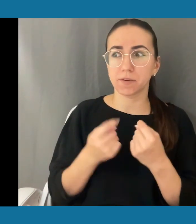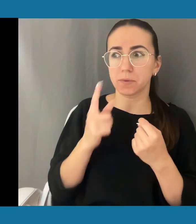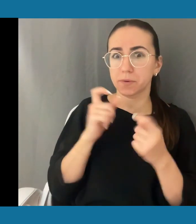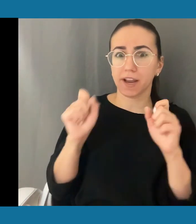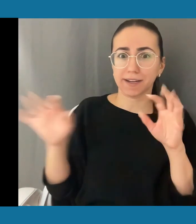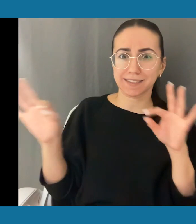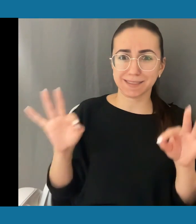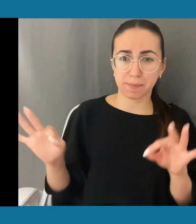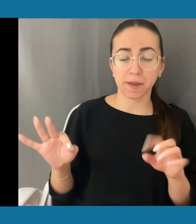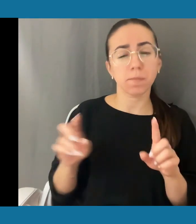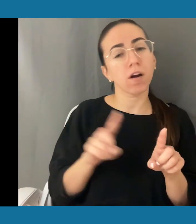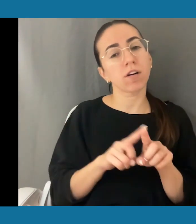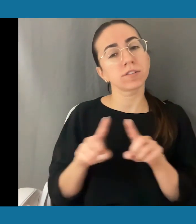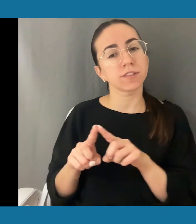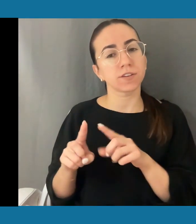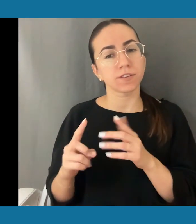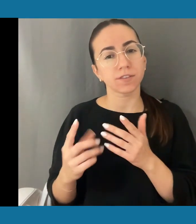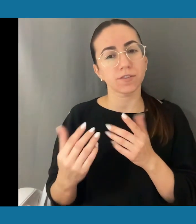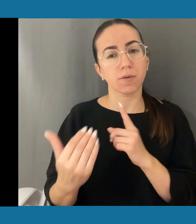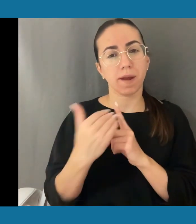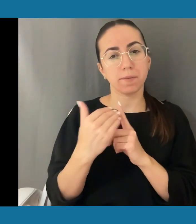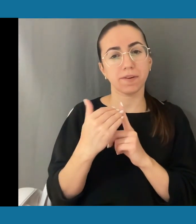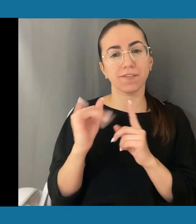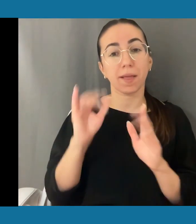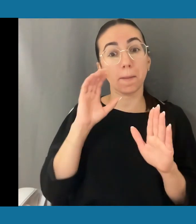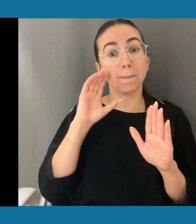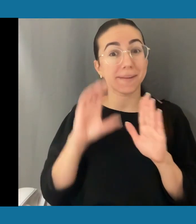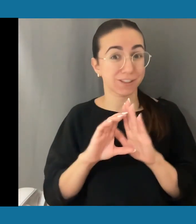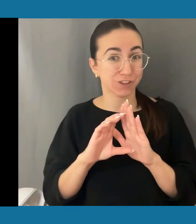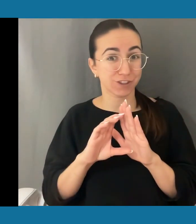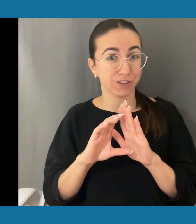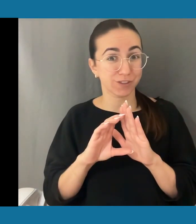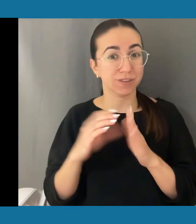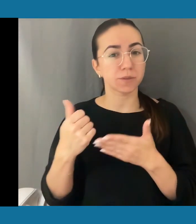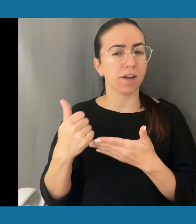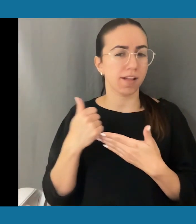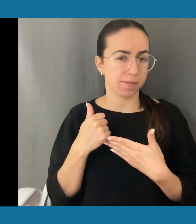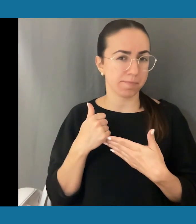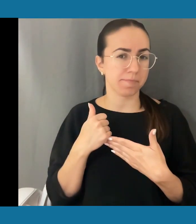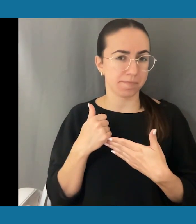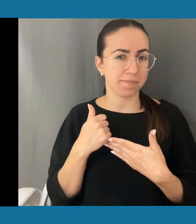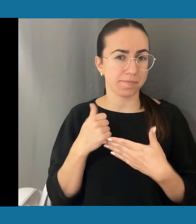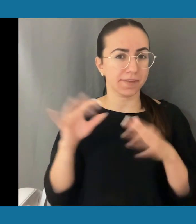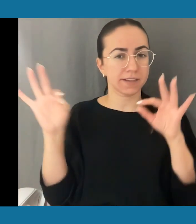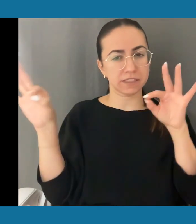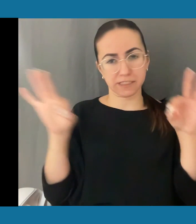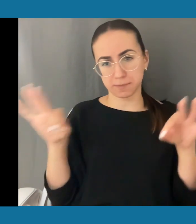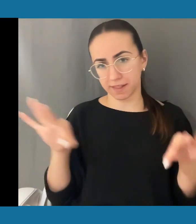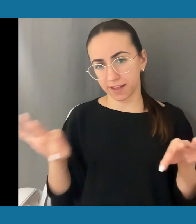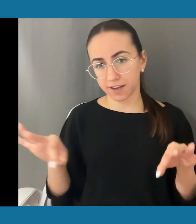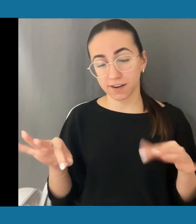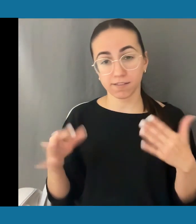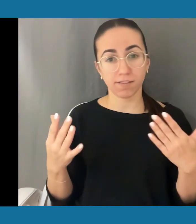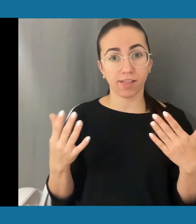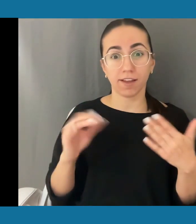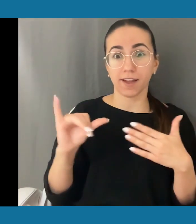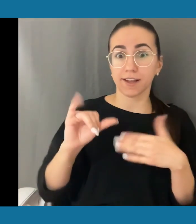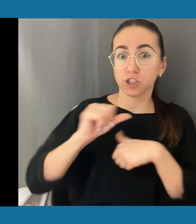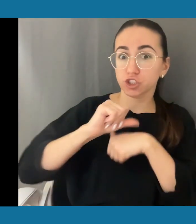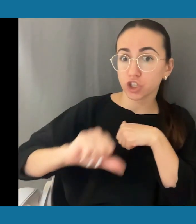me of the example of using pictures to kind of help explain maybe a surgery or a